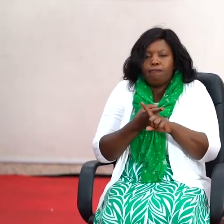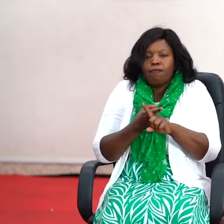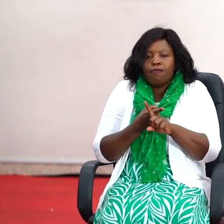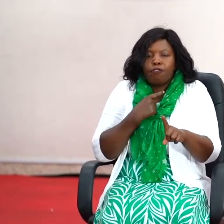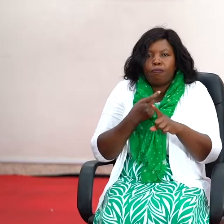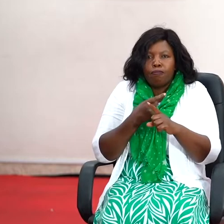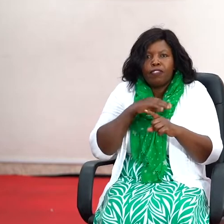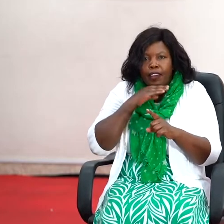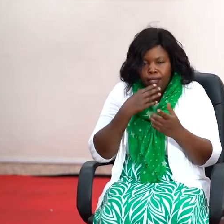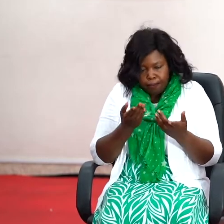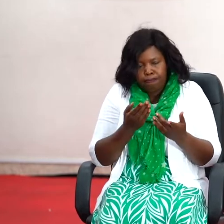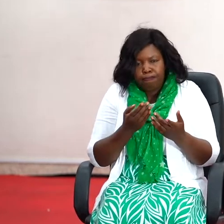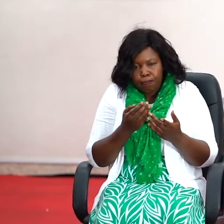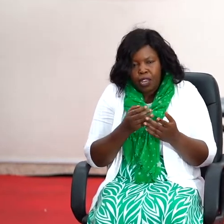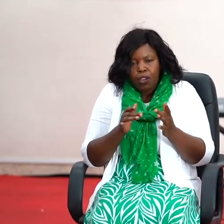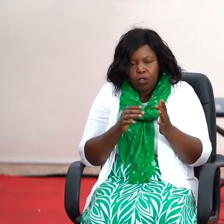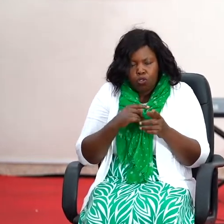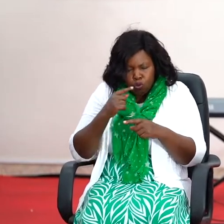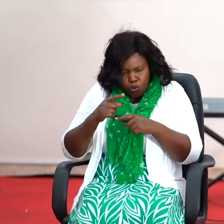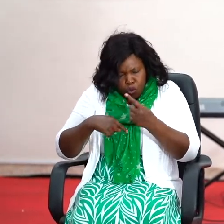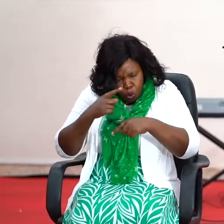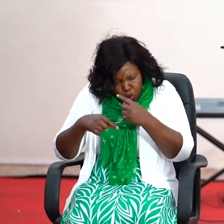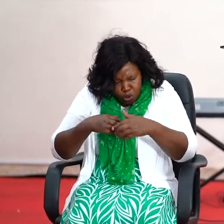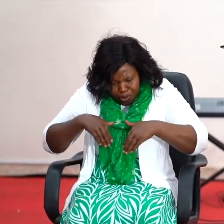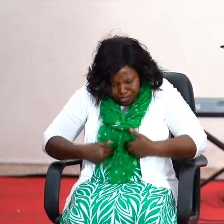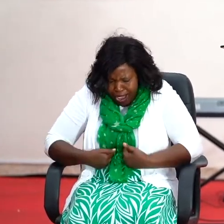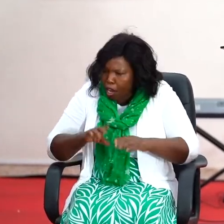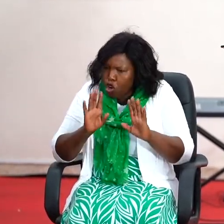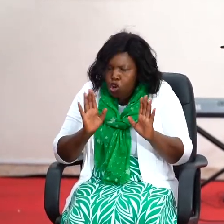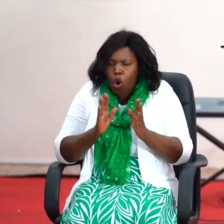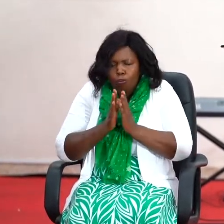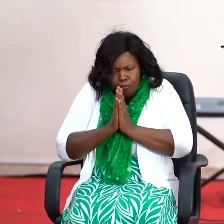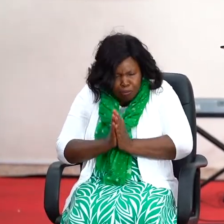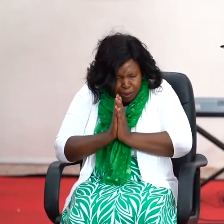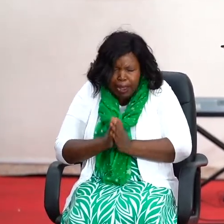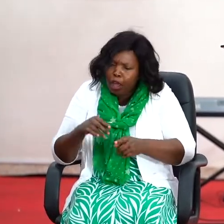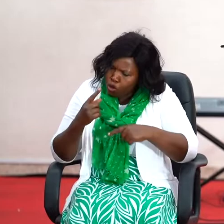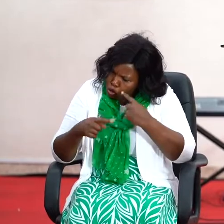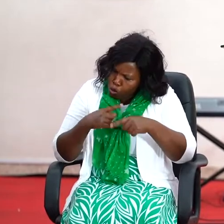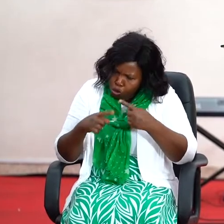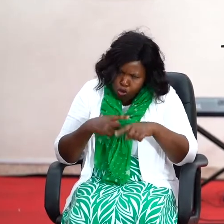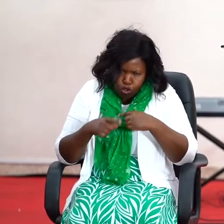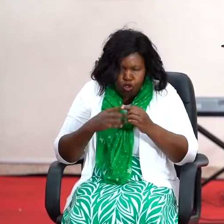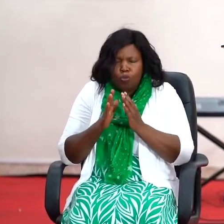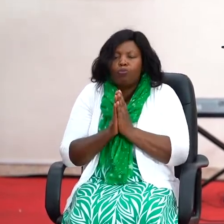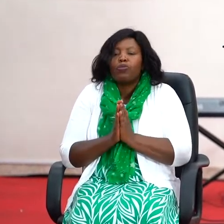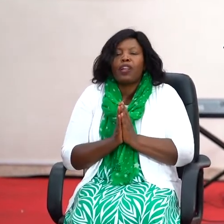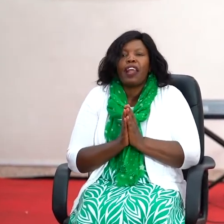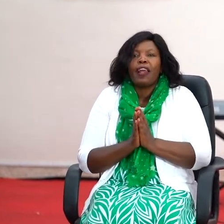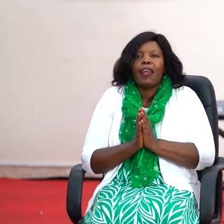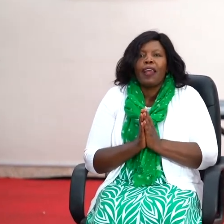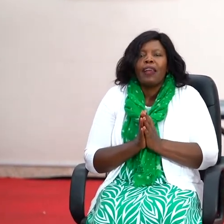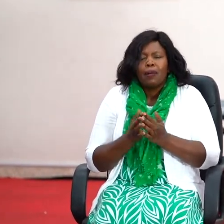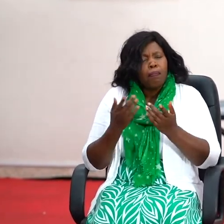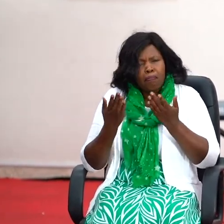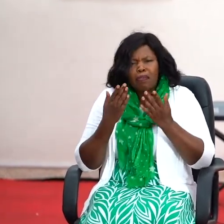should continue to intercede. To see choke, we should not grow weary, but let's continue to intercede. It may